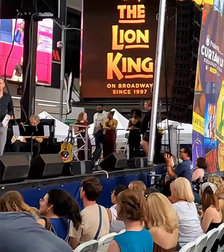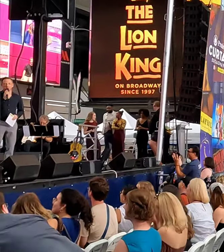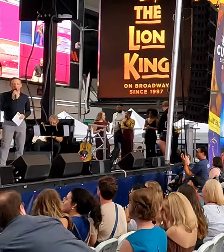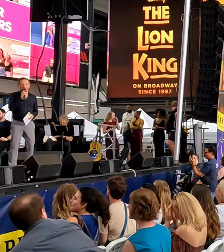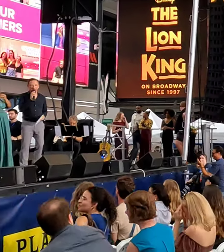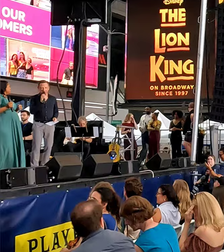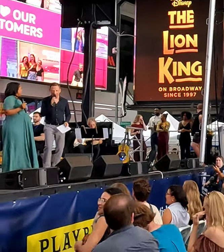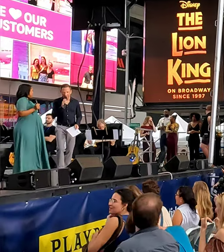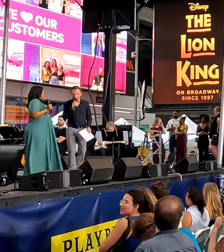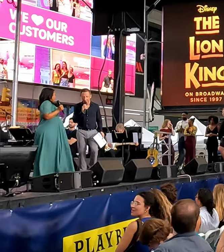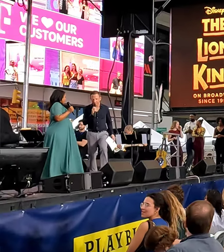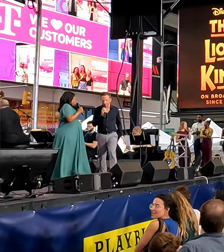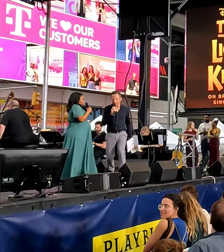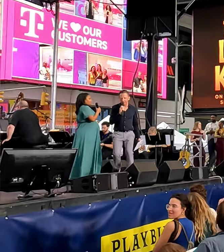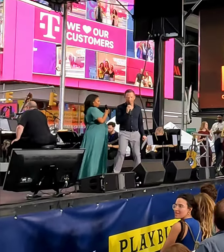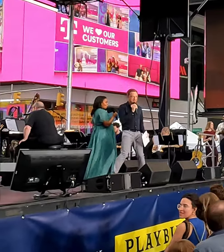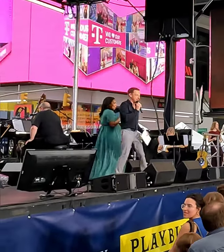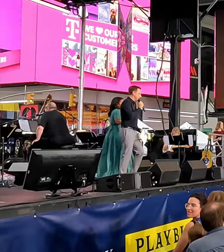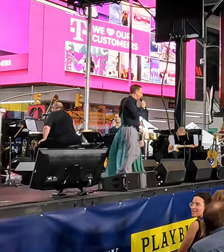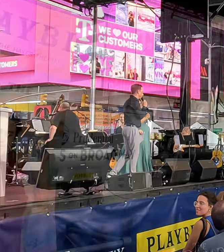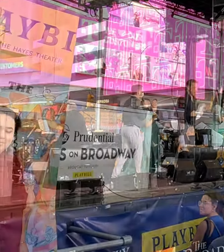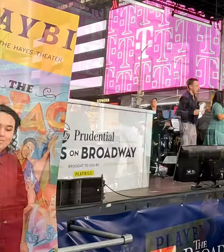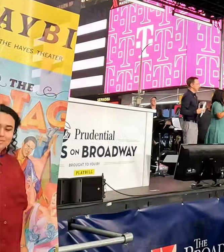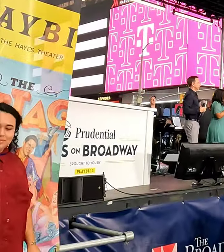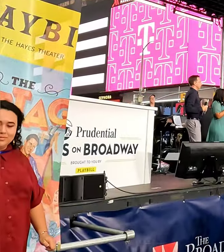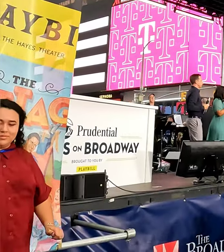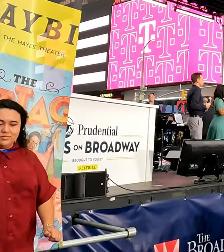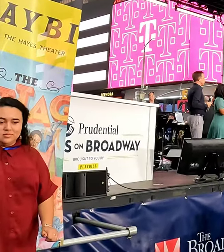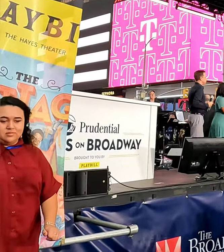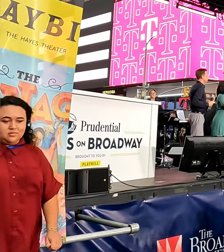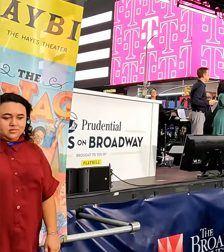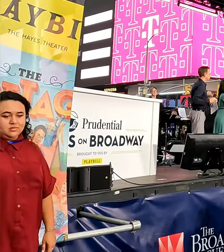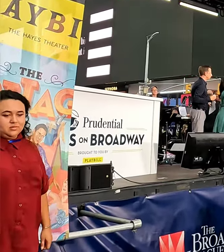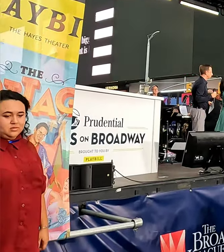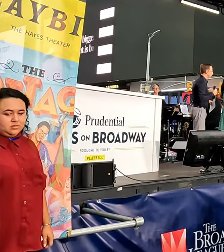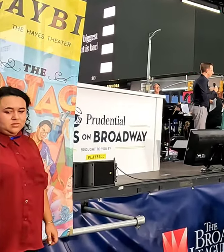Now that was amazing and fabulous, and I'm going to stand over here. So,